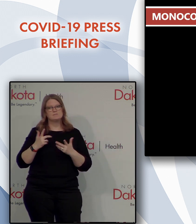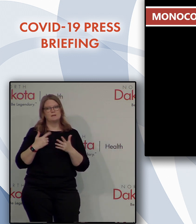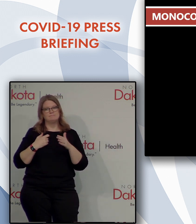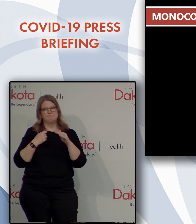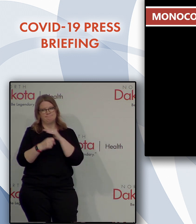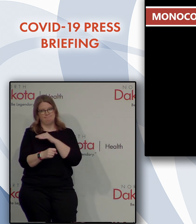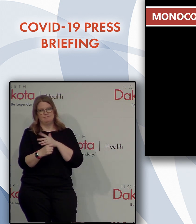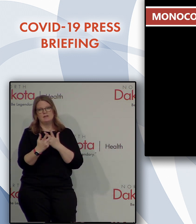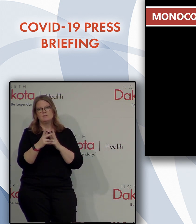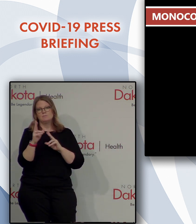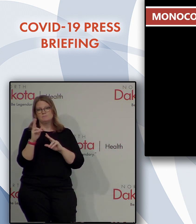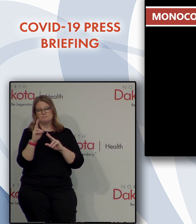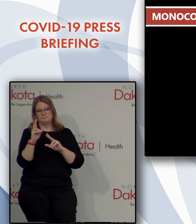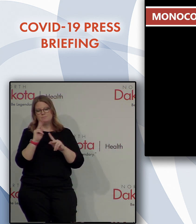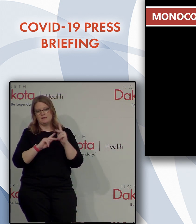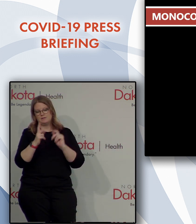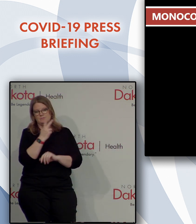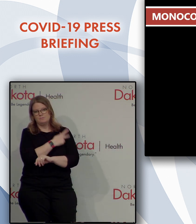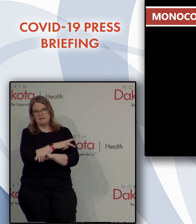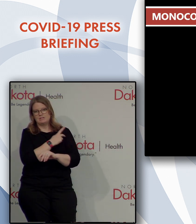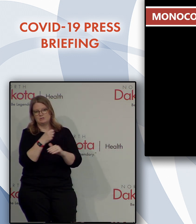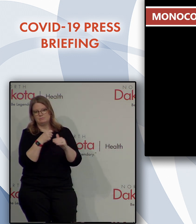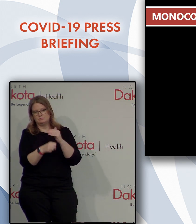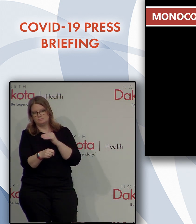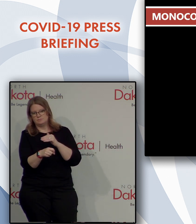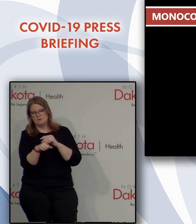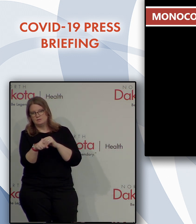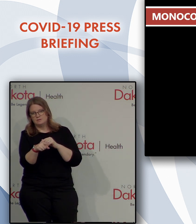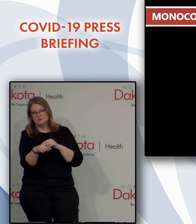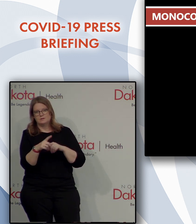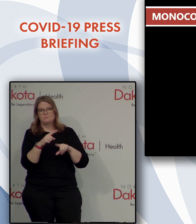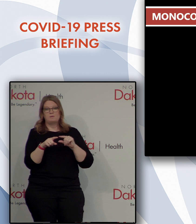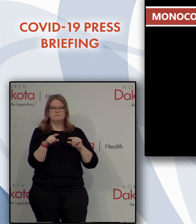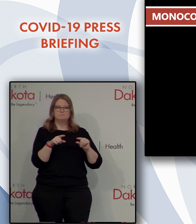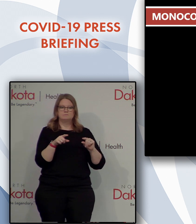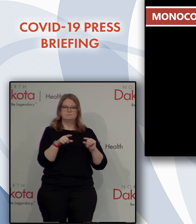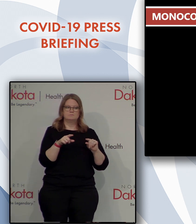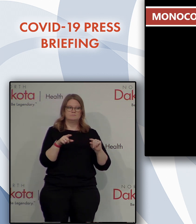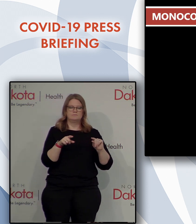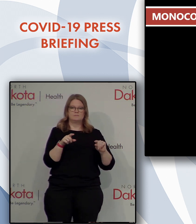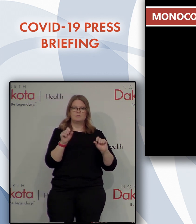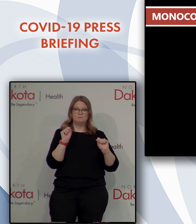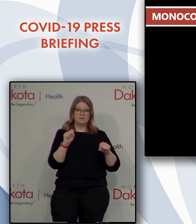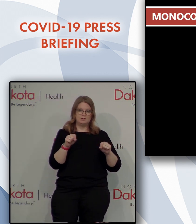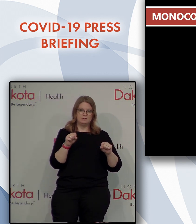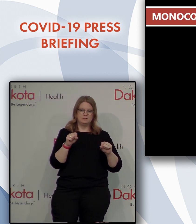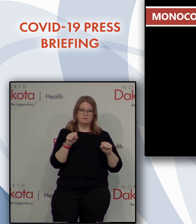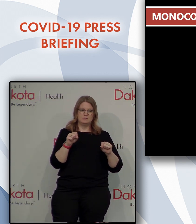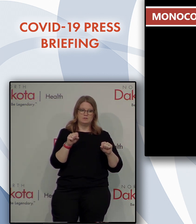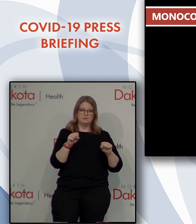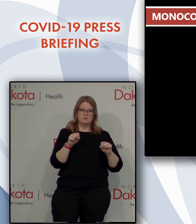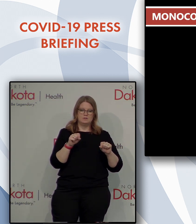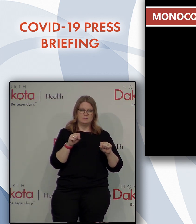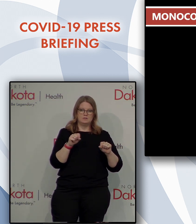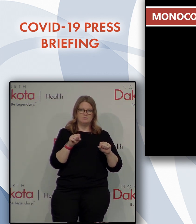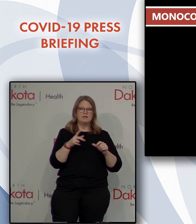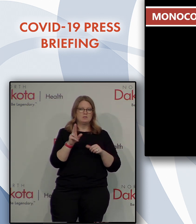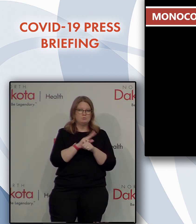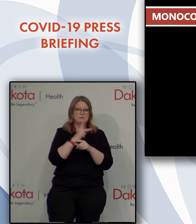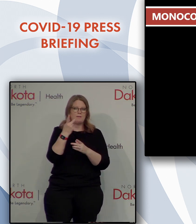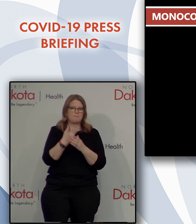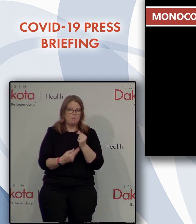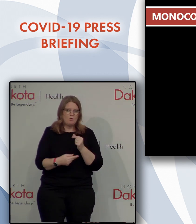with COVID may also work in conjunction with monoclonal antibody therapy to reduce risk for